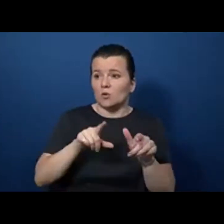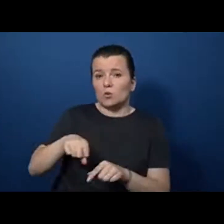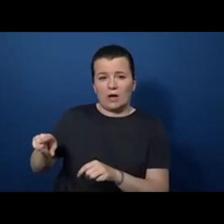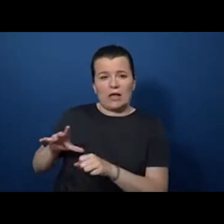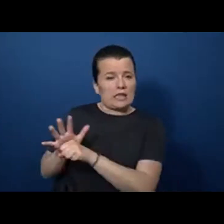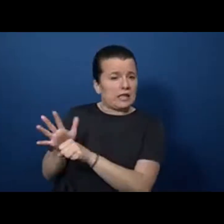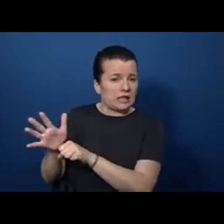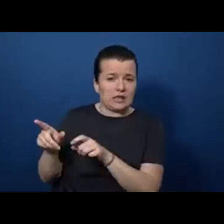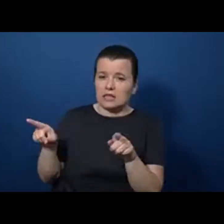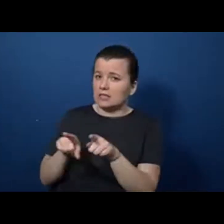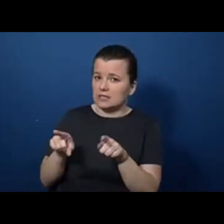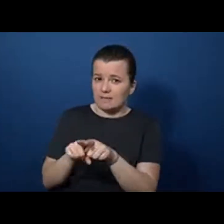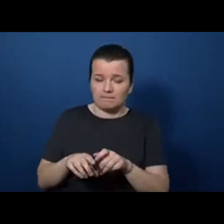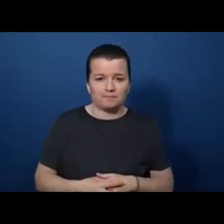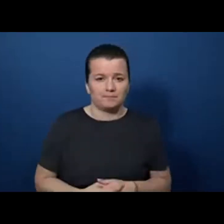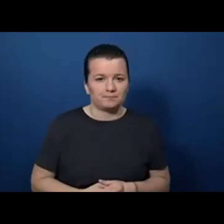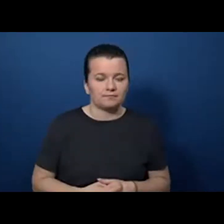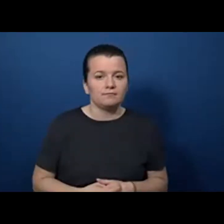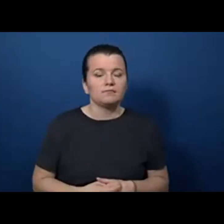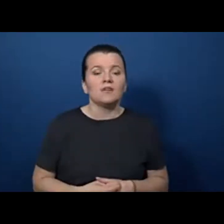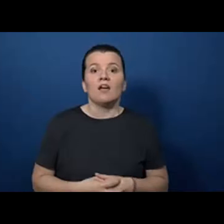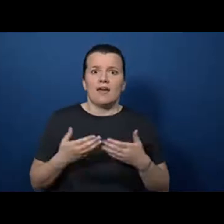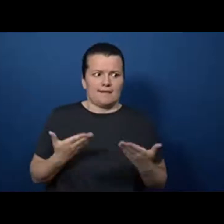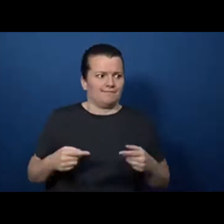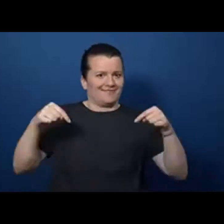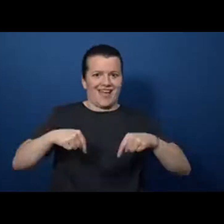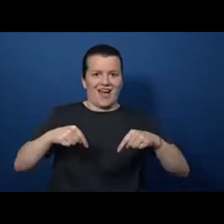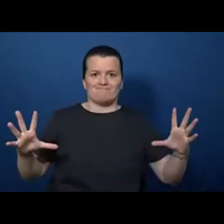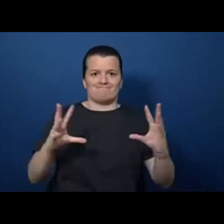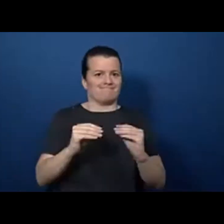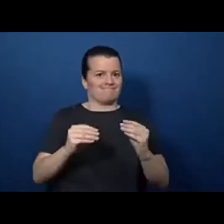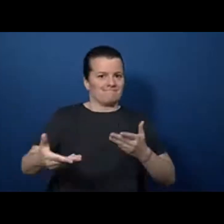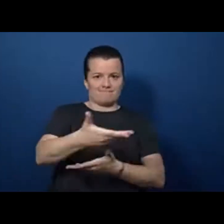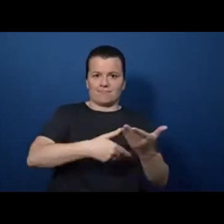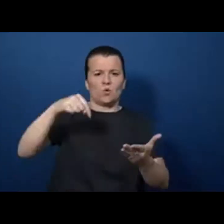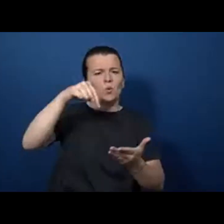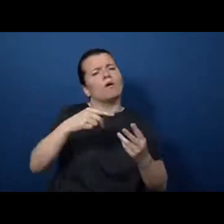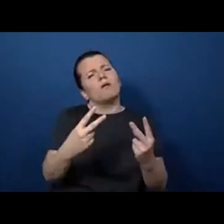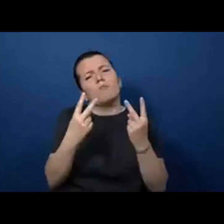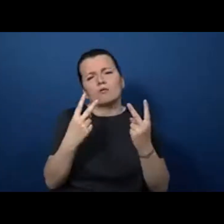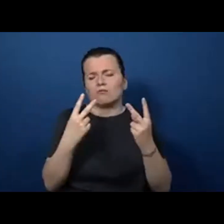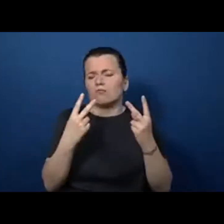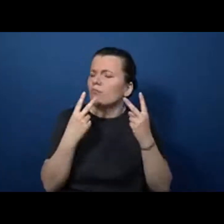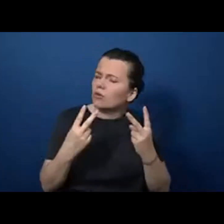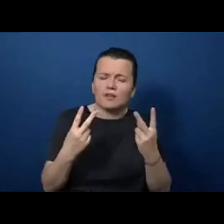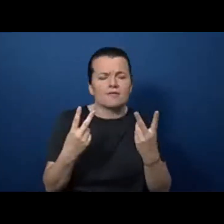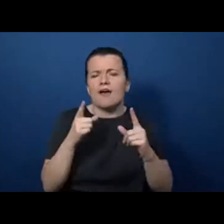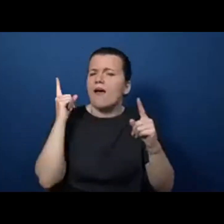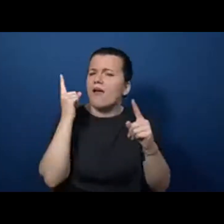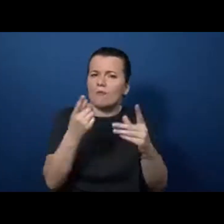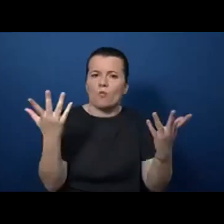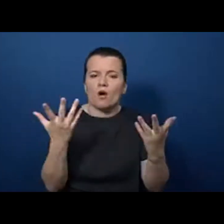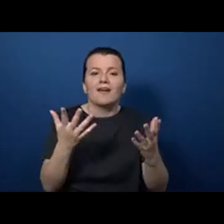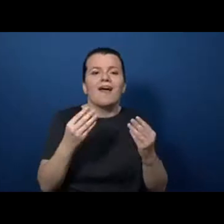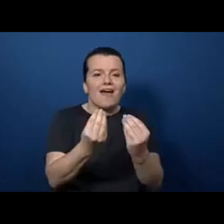I'm personally very excited about this meeting as it relates to an important area of work, inclusive education, As many